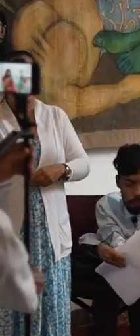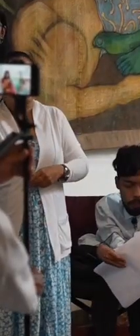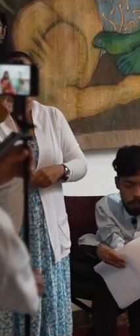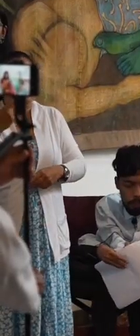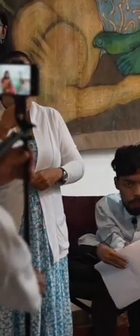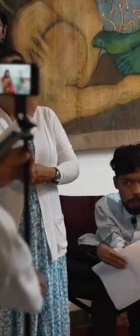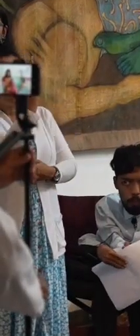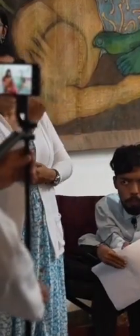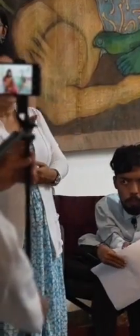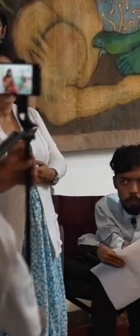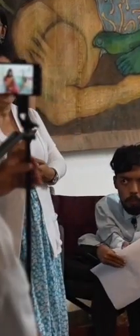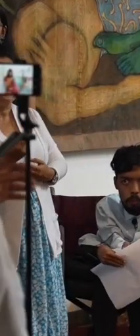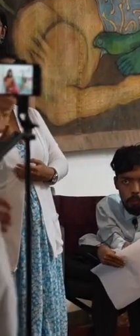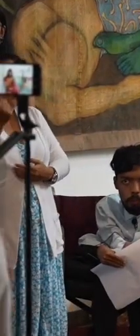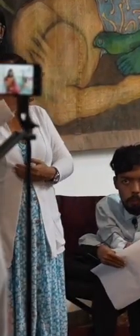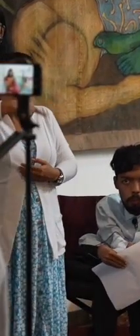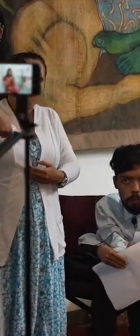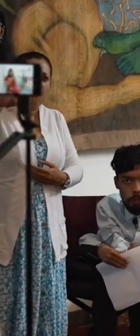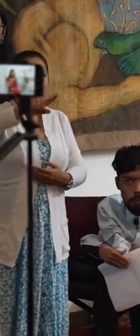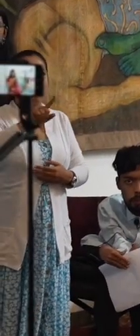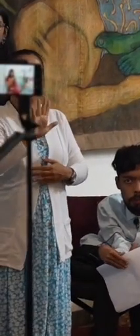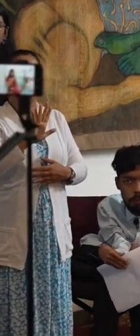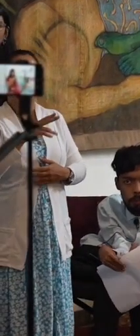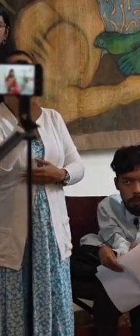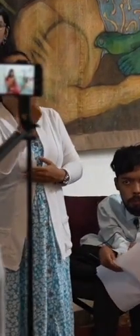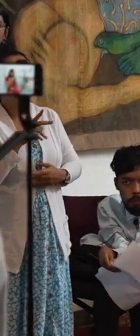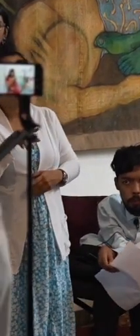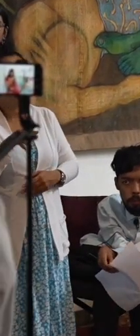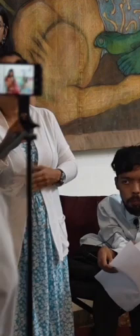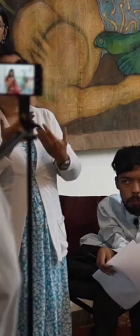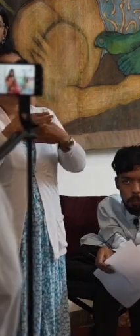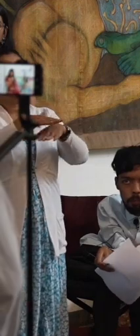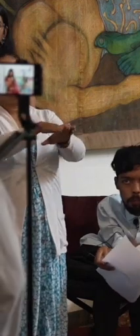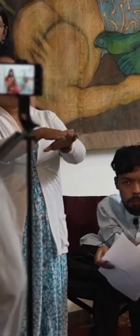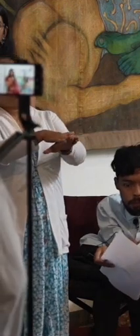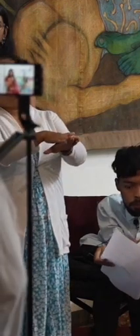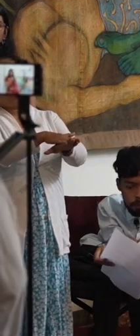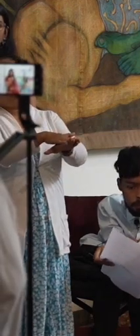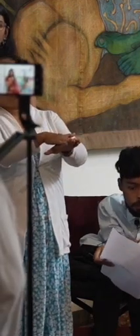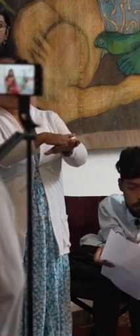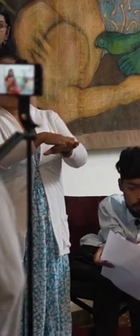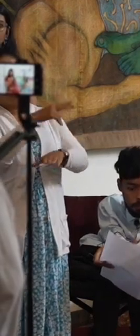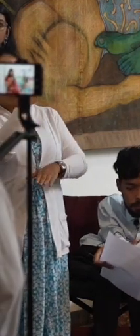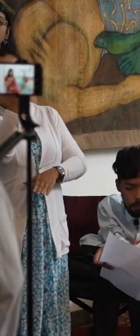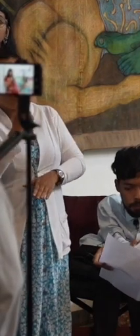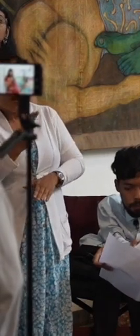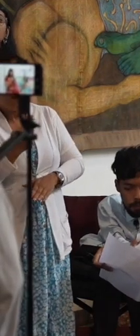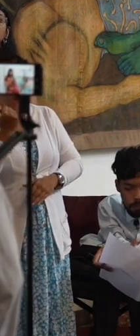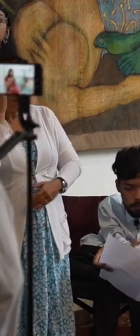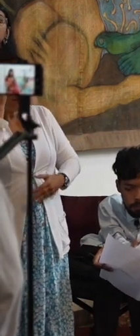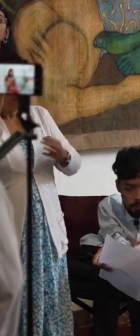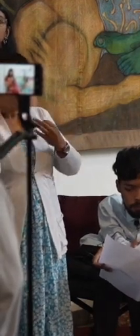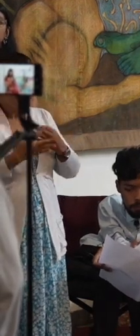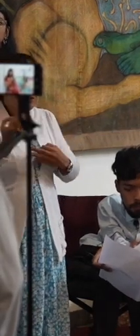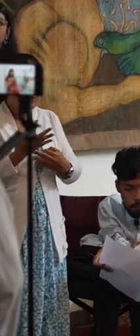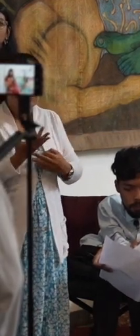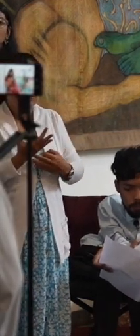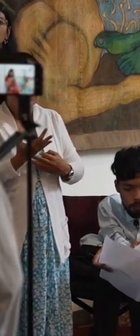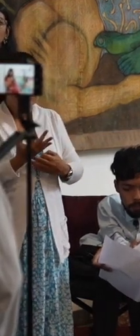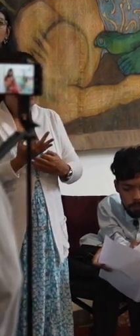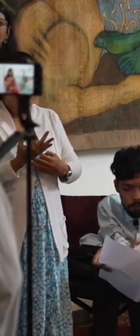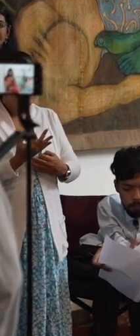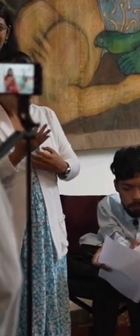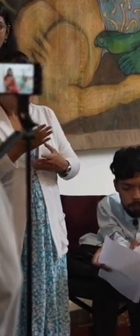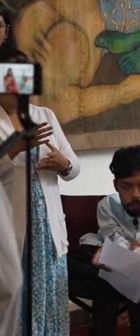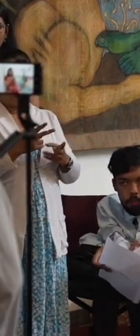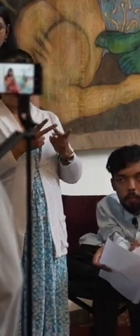I believe art is creativity, art is about invisibility, and art and creativity is not